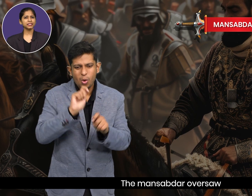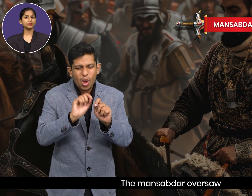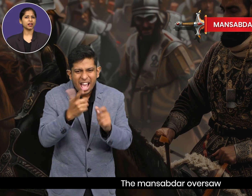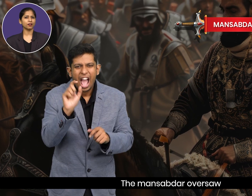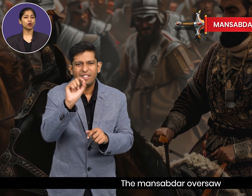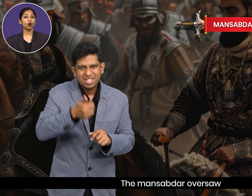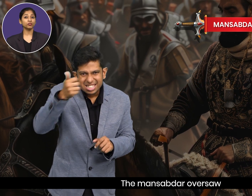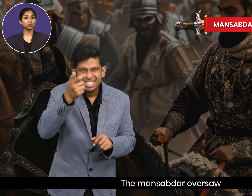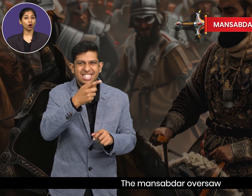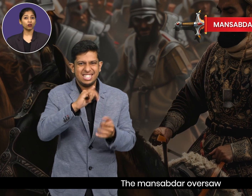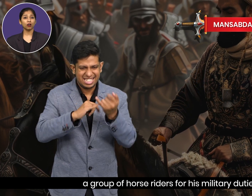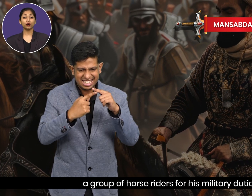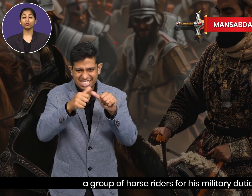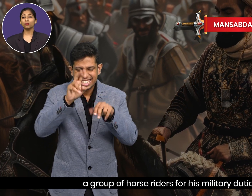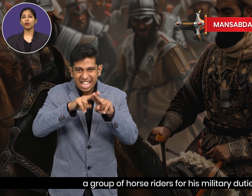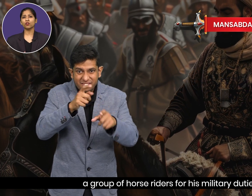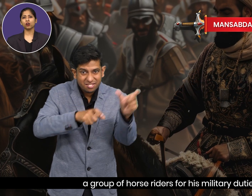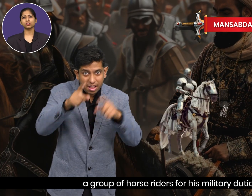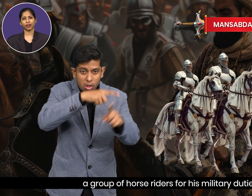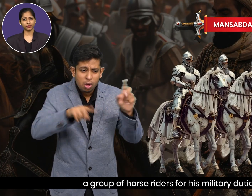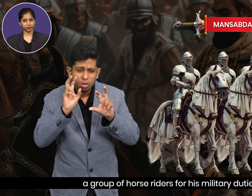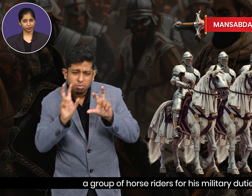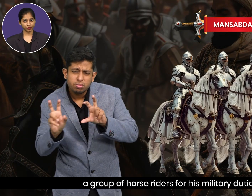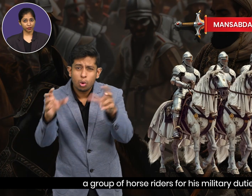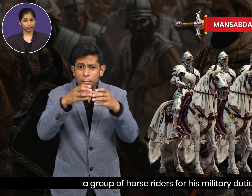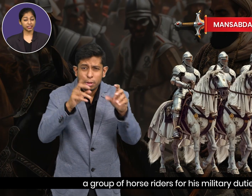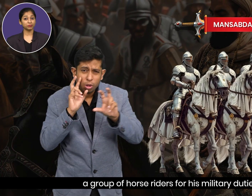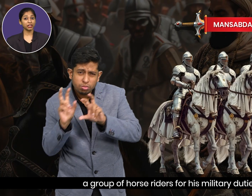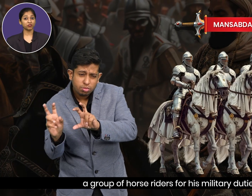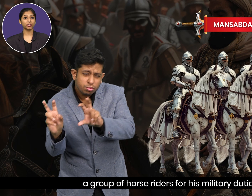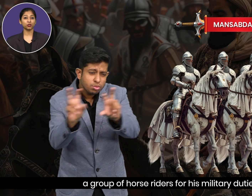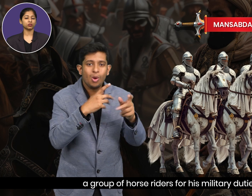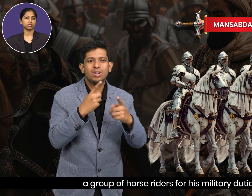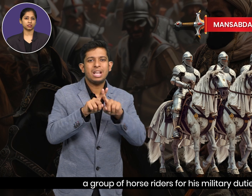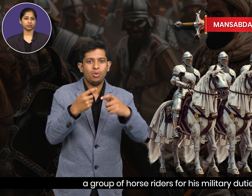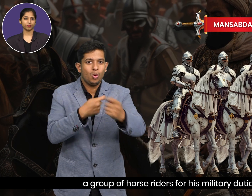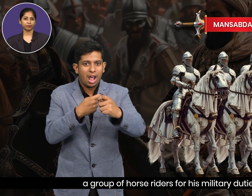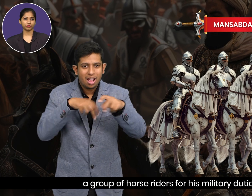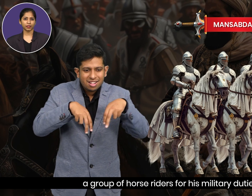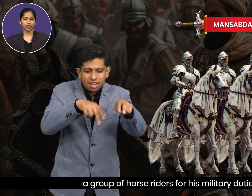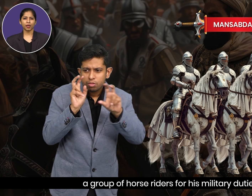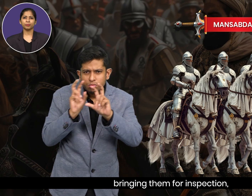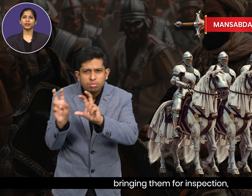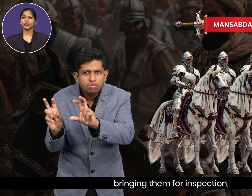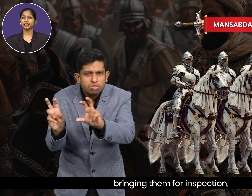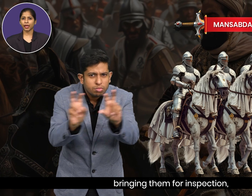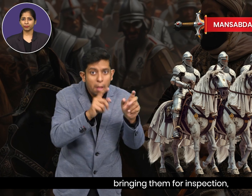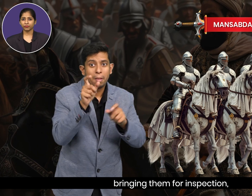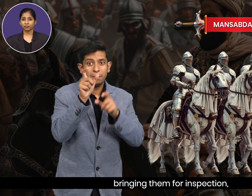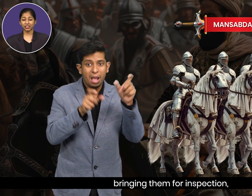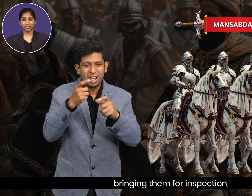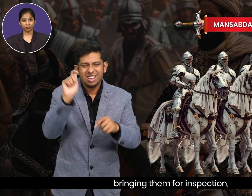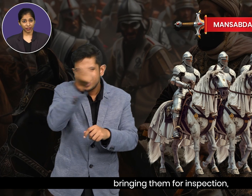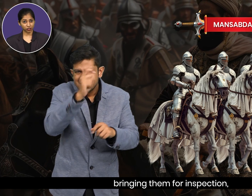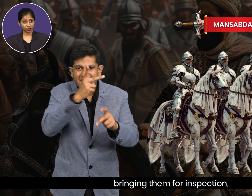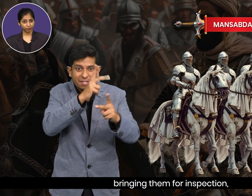The Mansabdar oversaw a group of horse riders for his military duties, bringing them